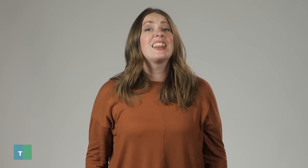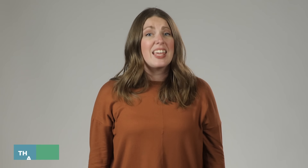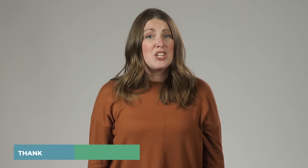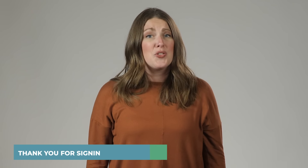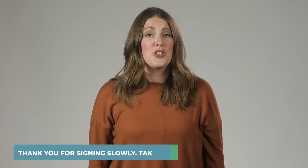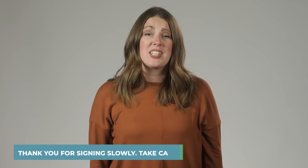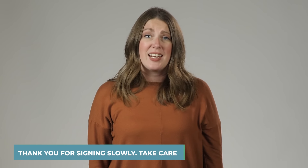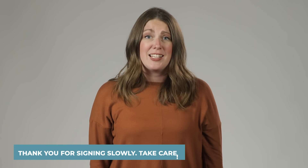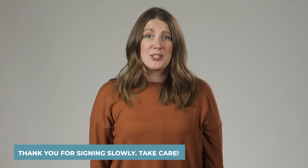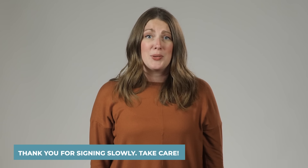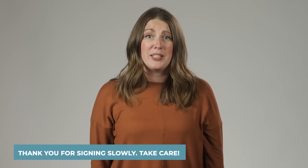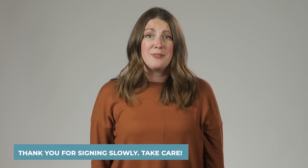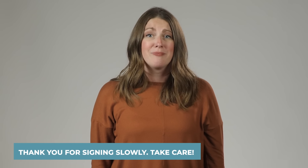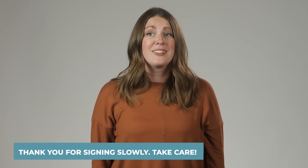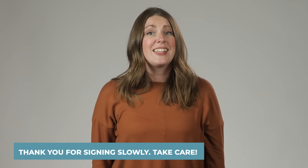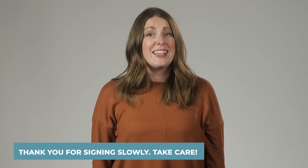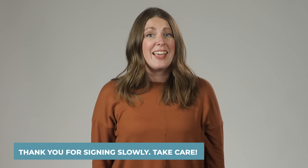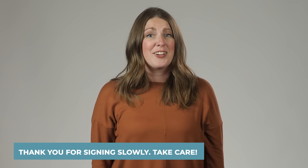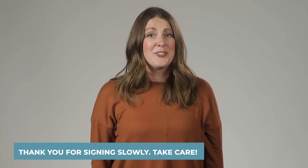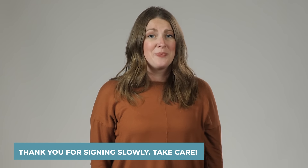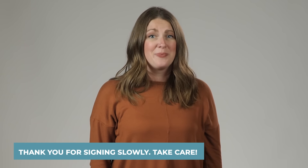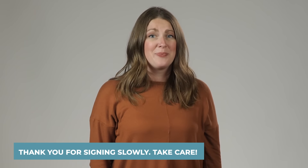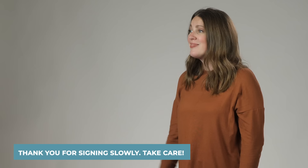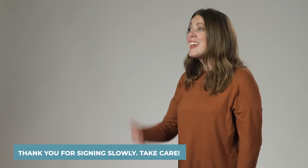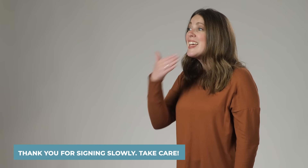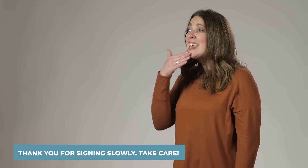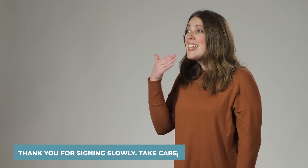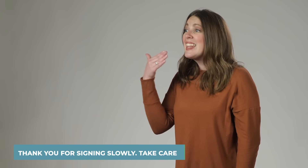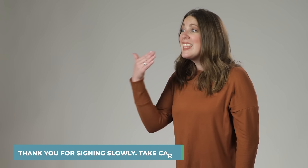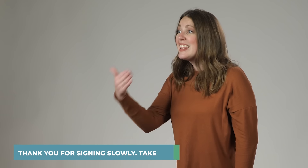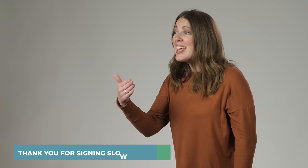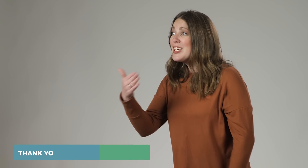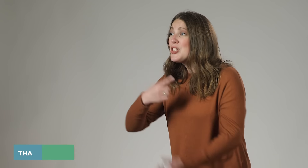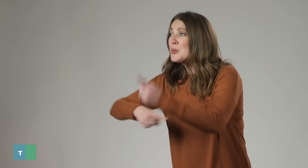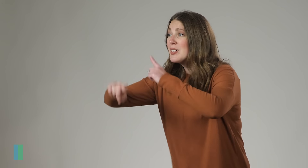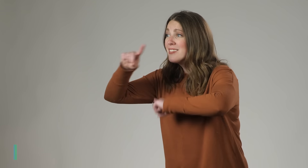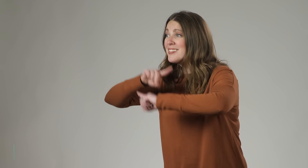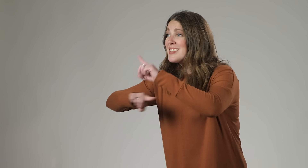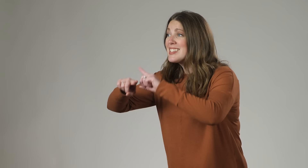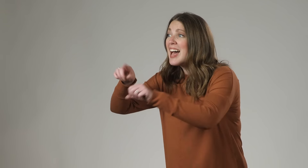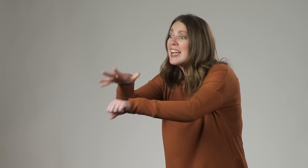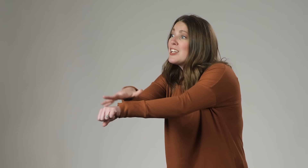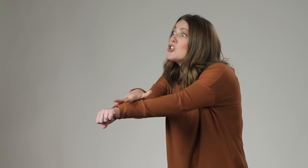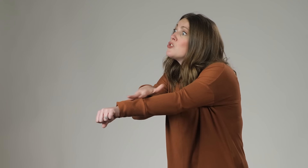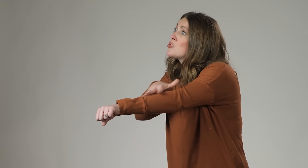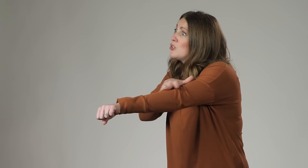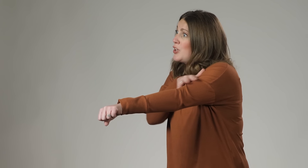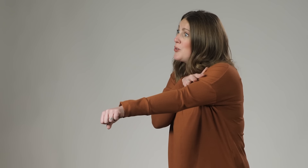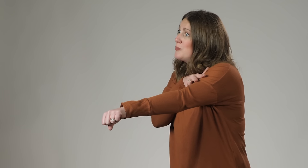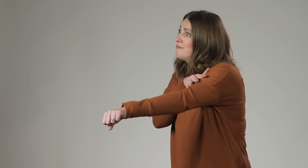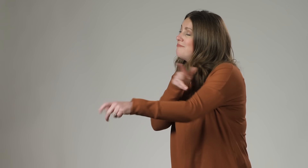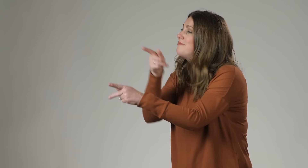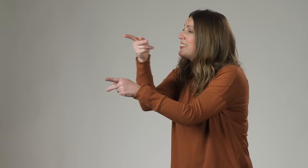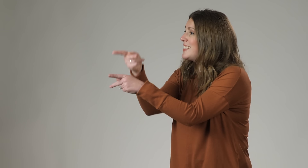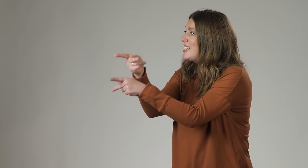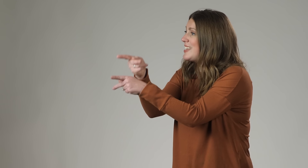Thank you for signing slowly. Take care. Thank you. Sign slow. Take